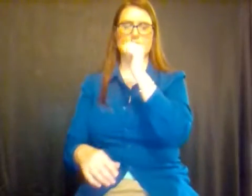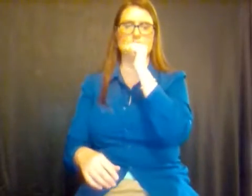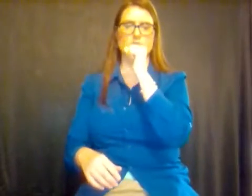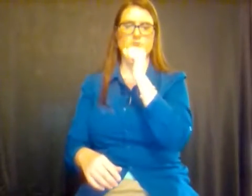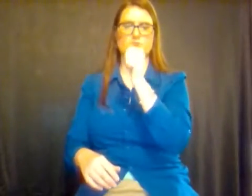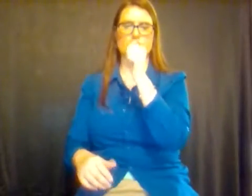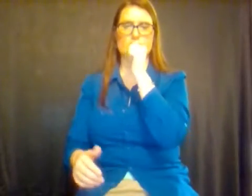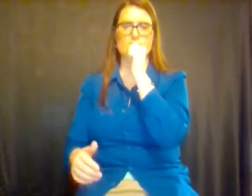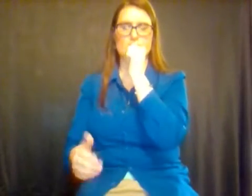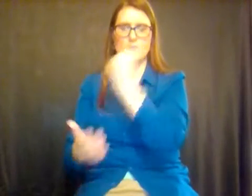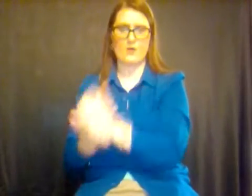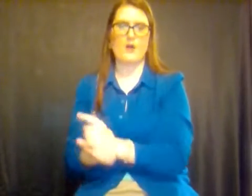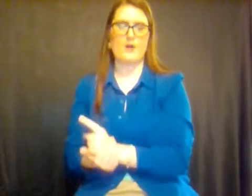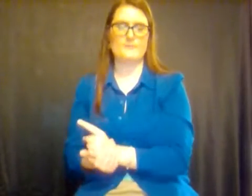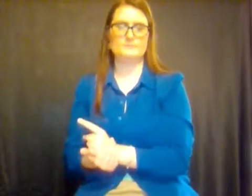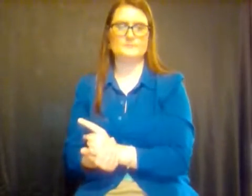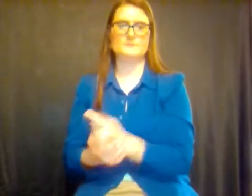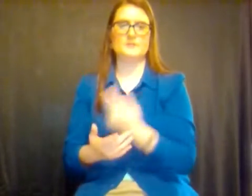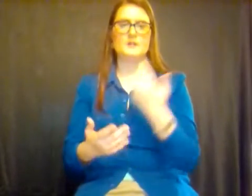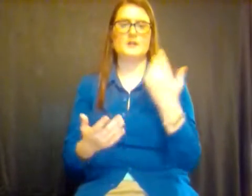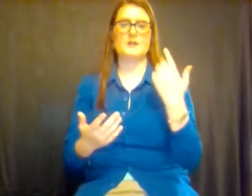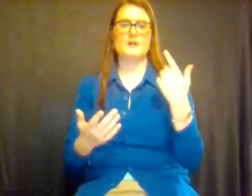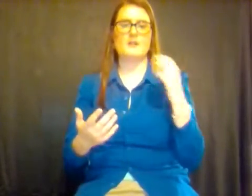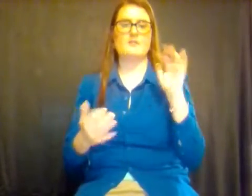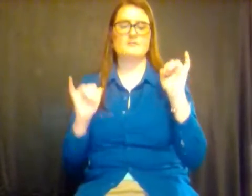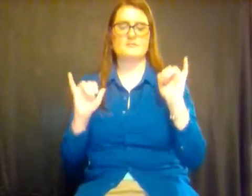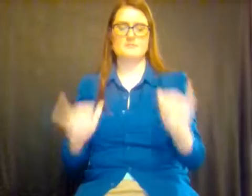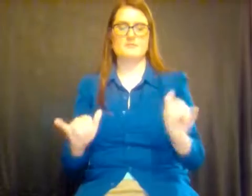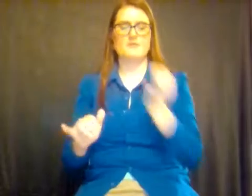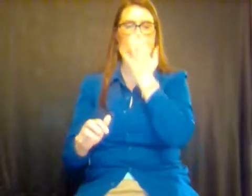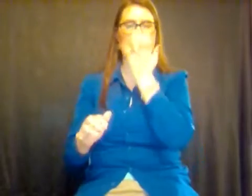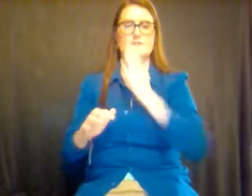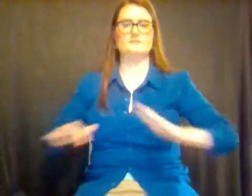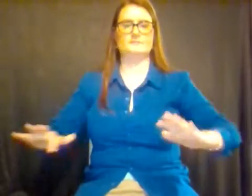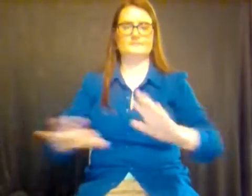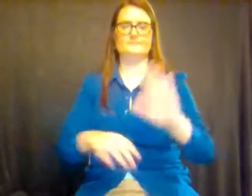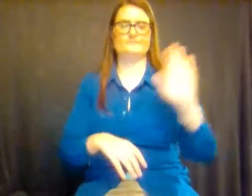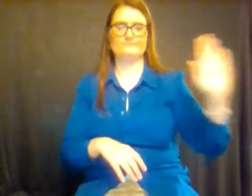And that was when Jacob realized God always keeps